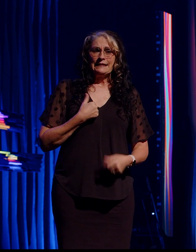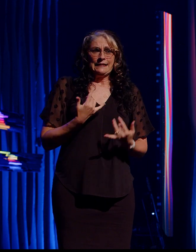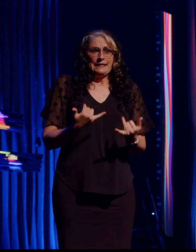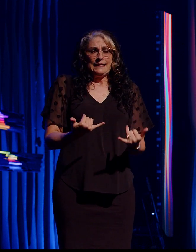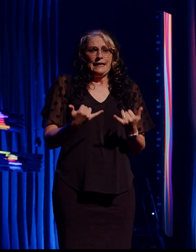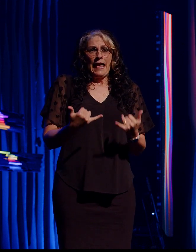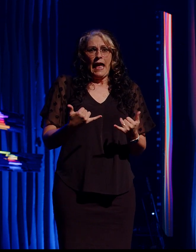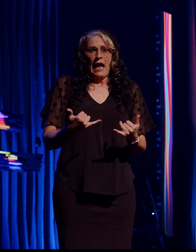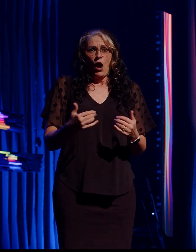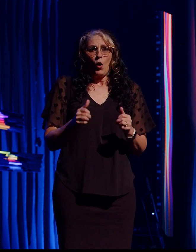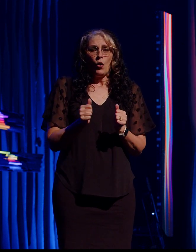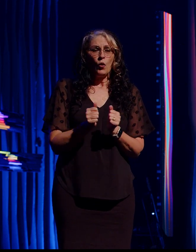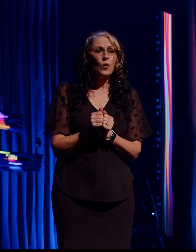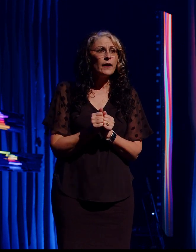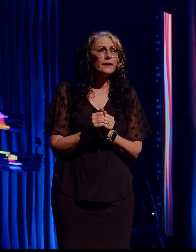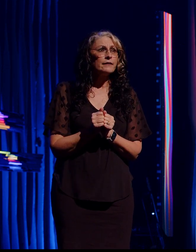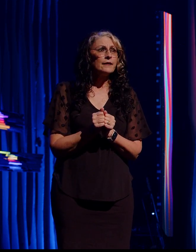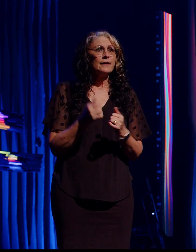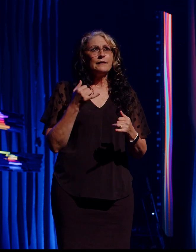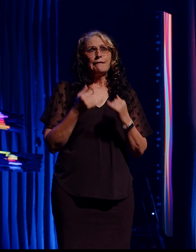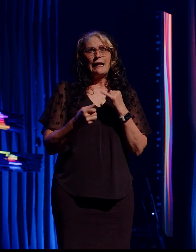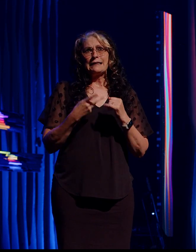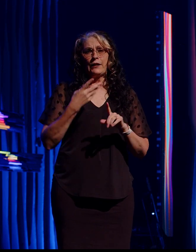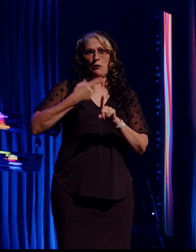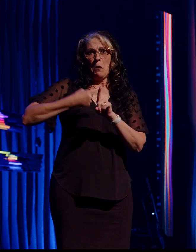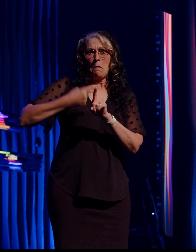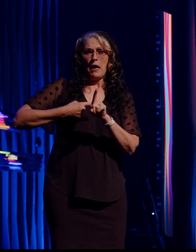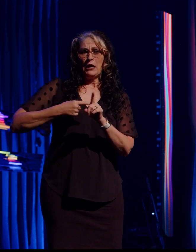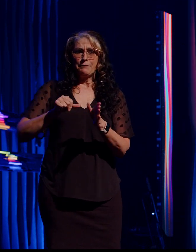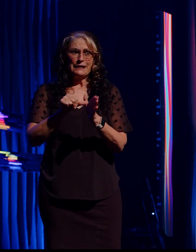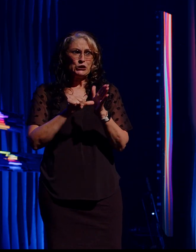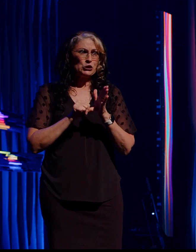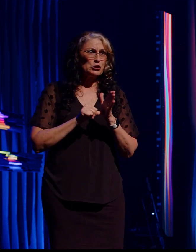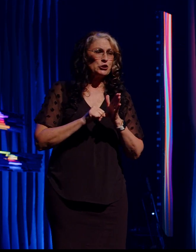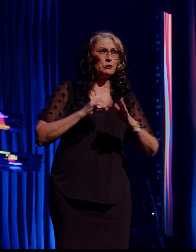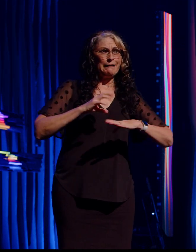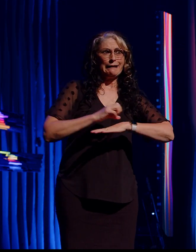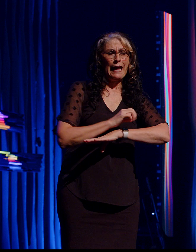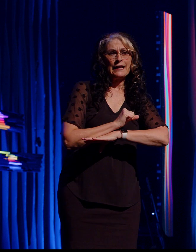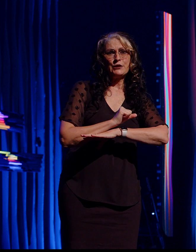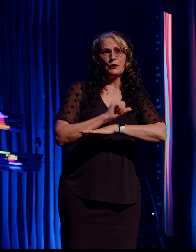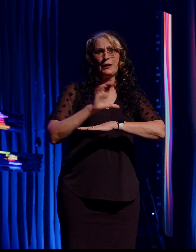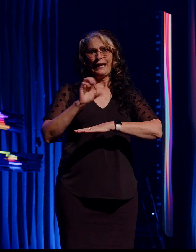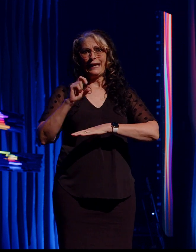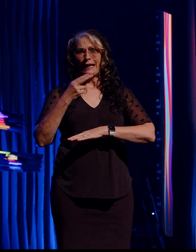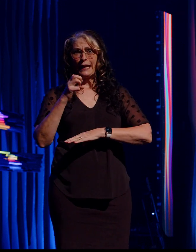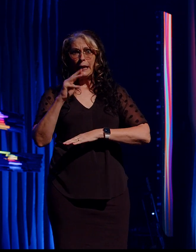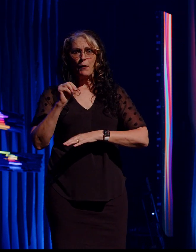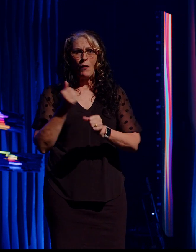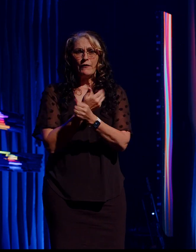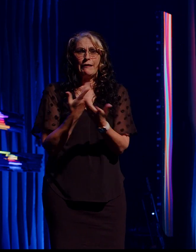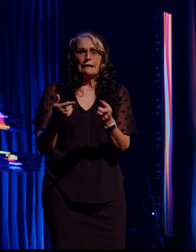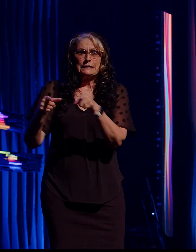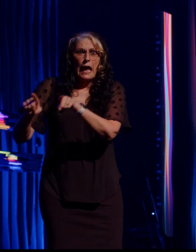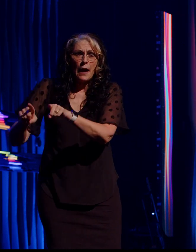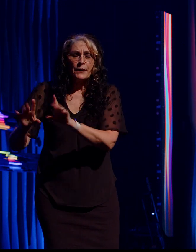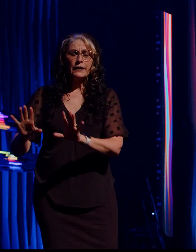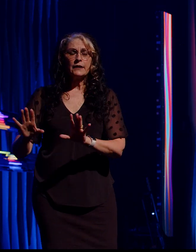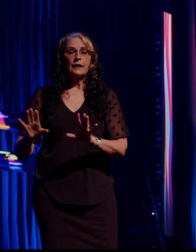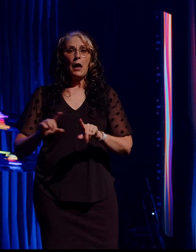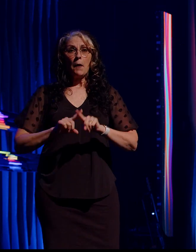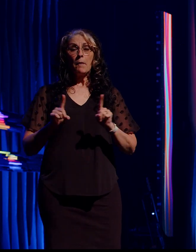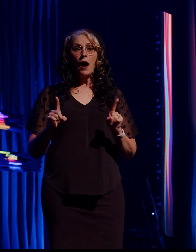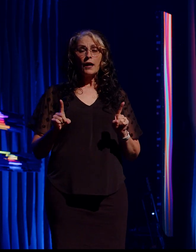Even now with the past several months with my surgery and the cancer and the chemo and everything that's going on, the